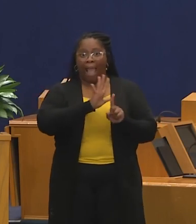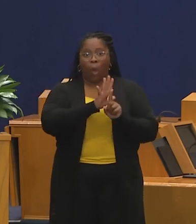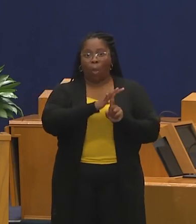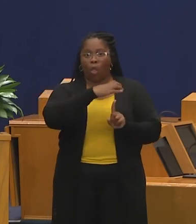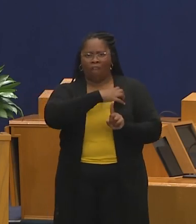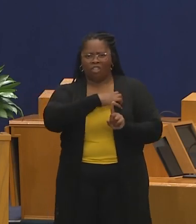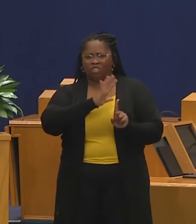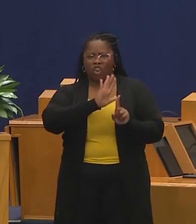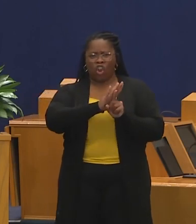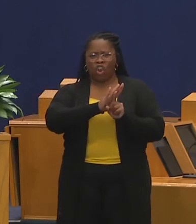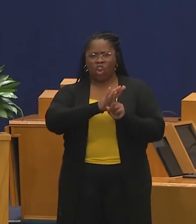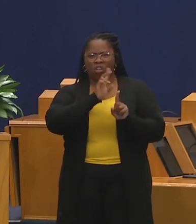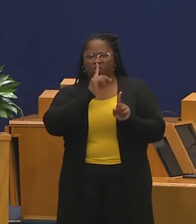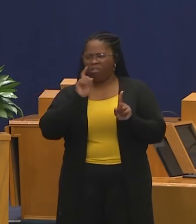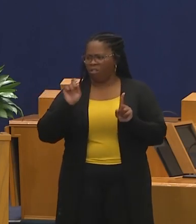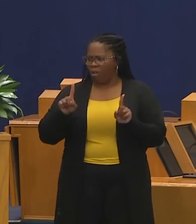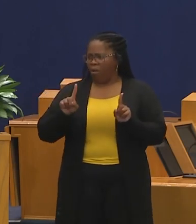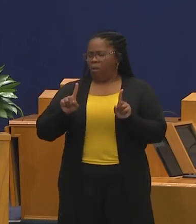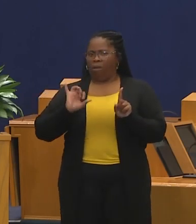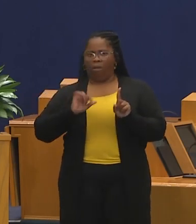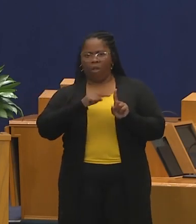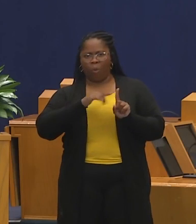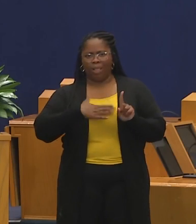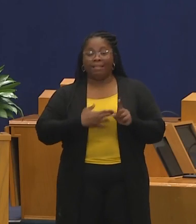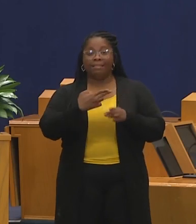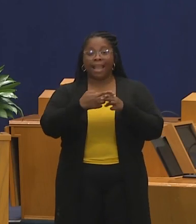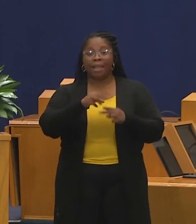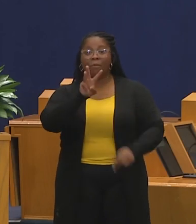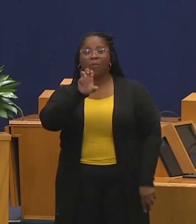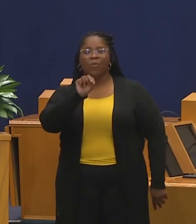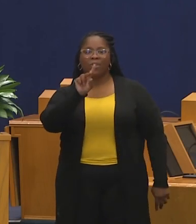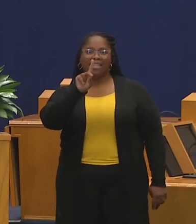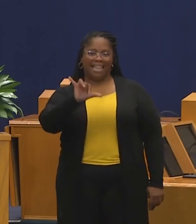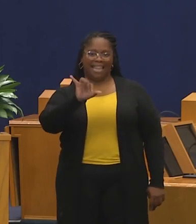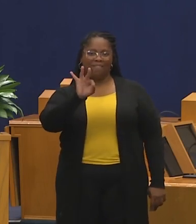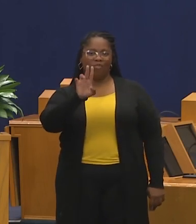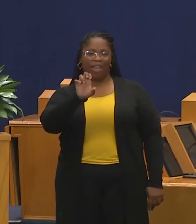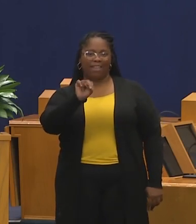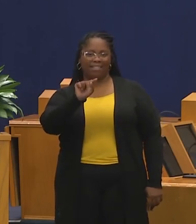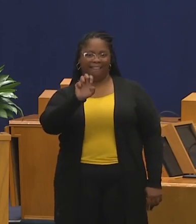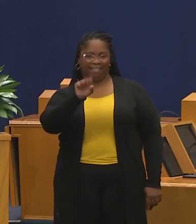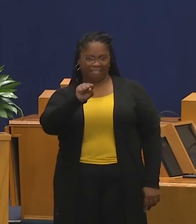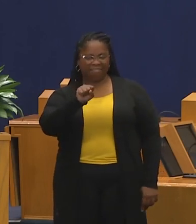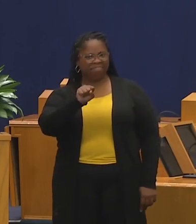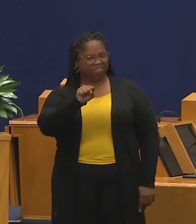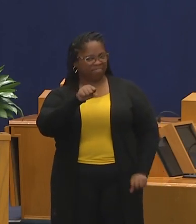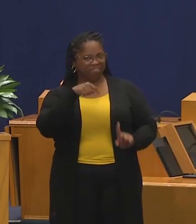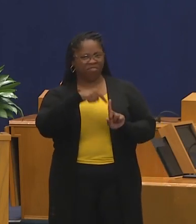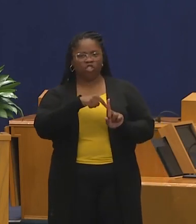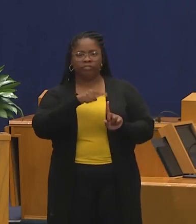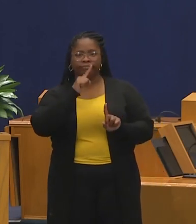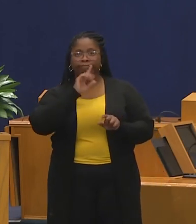the willingness of this young deputy to step up, her name is Wendy Fuentes. She took an